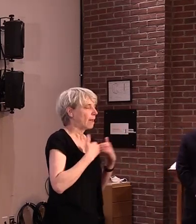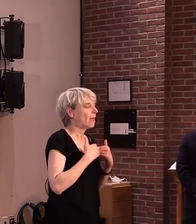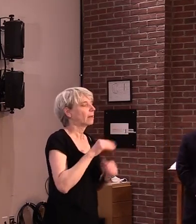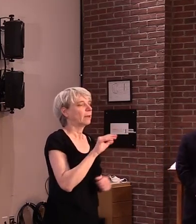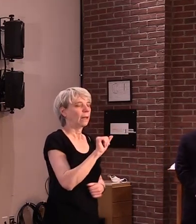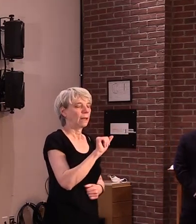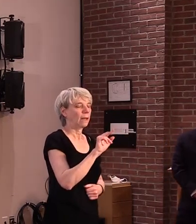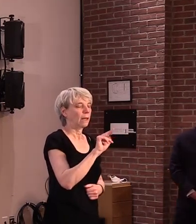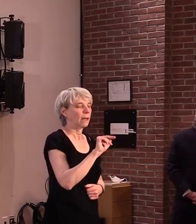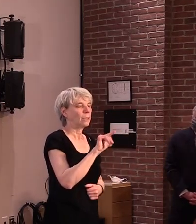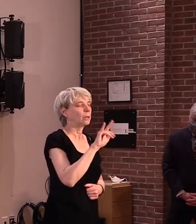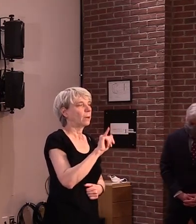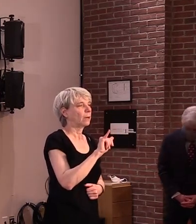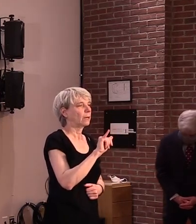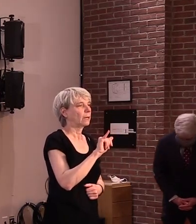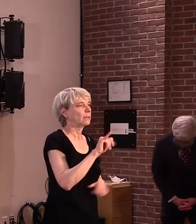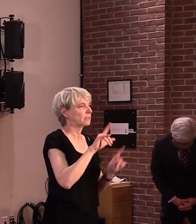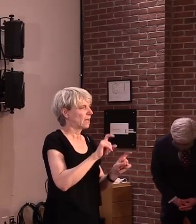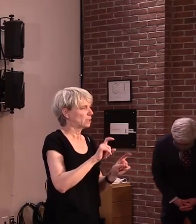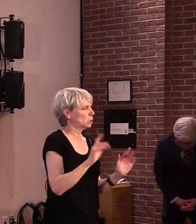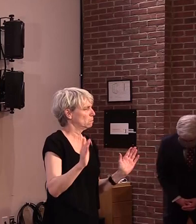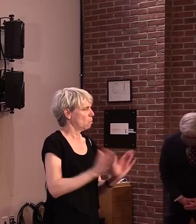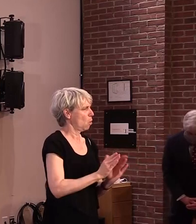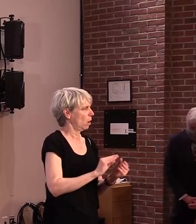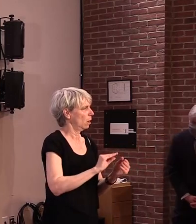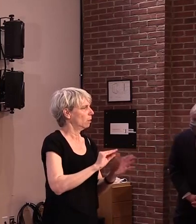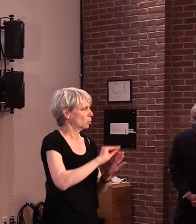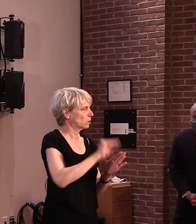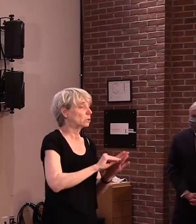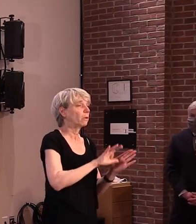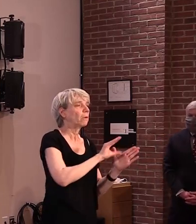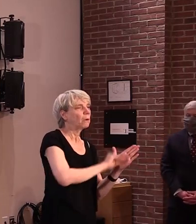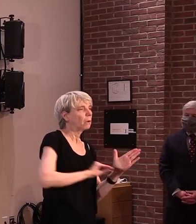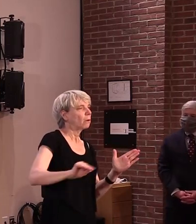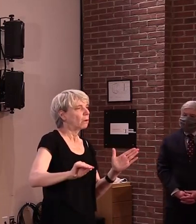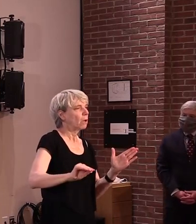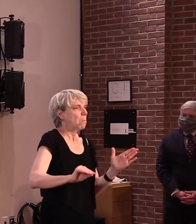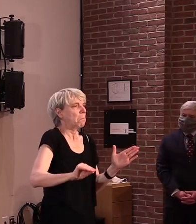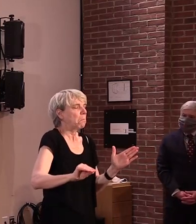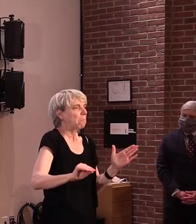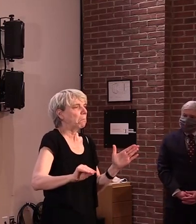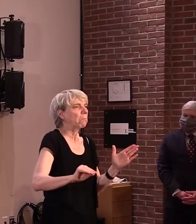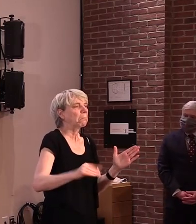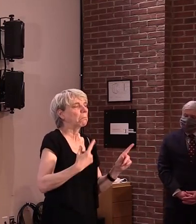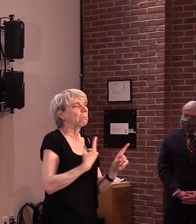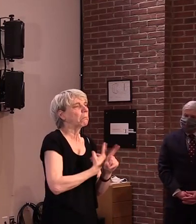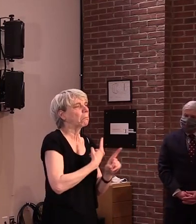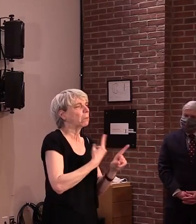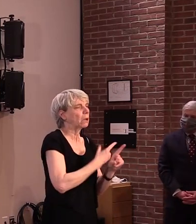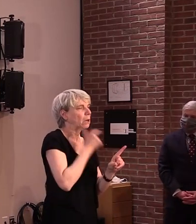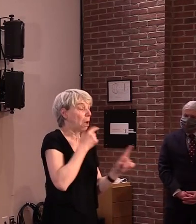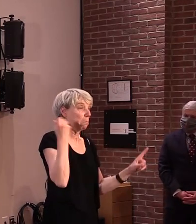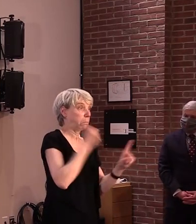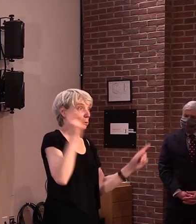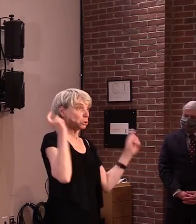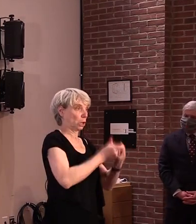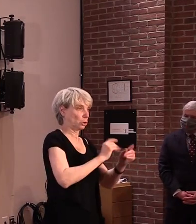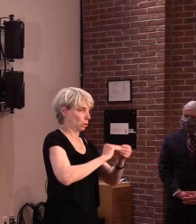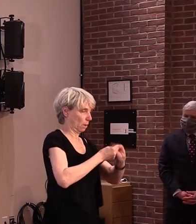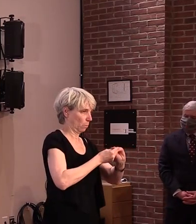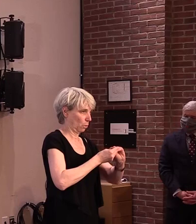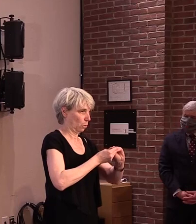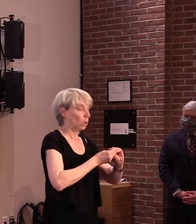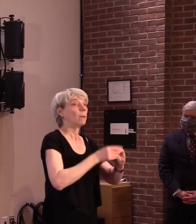little impact on the data. It may have made our percent positivity data look a little